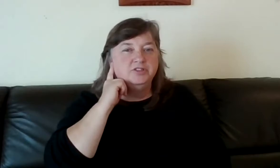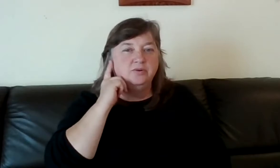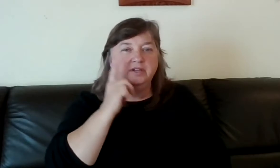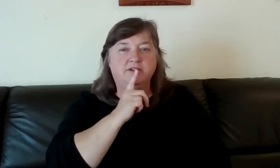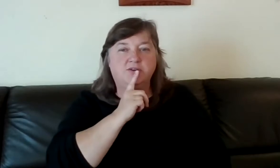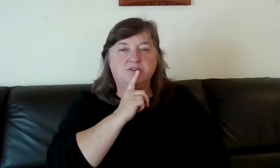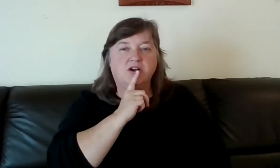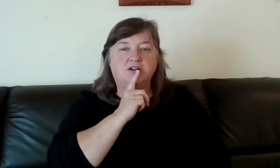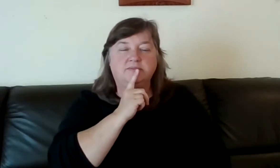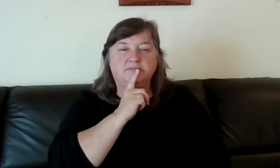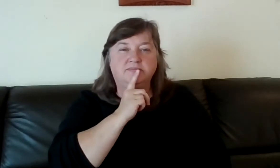Don't hear, don't talk.